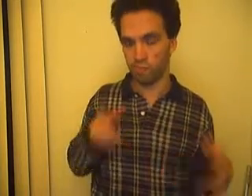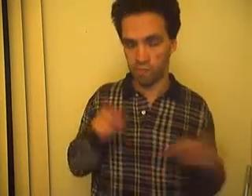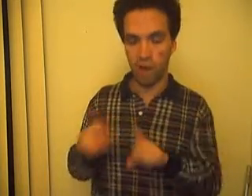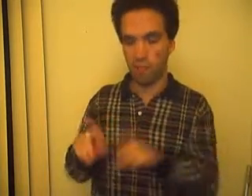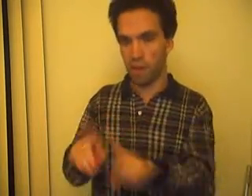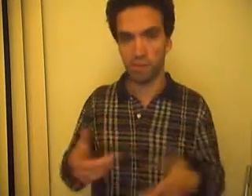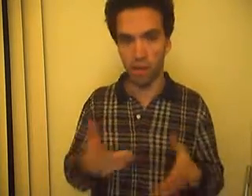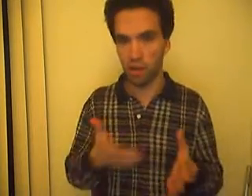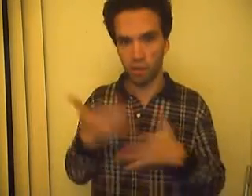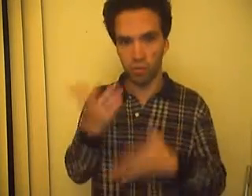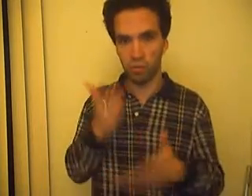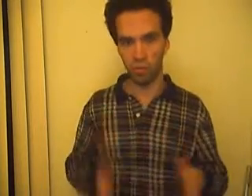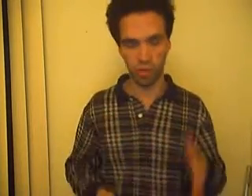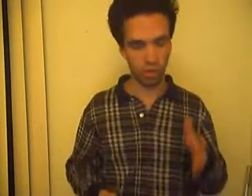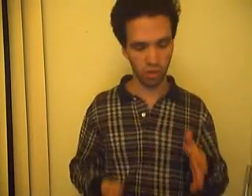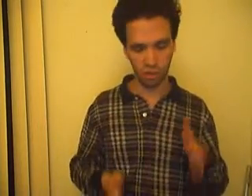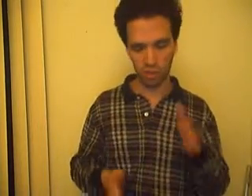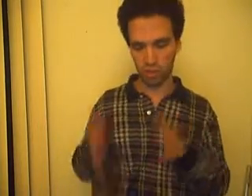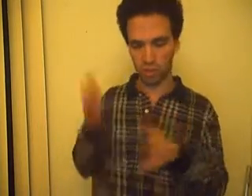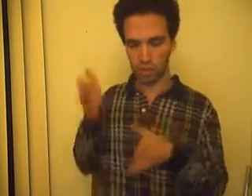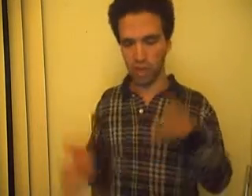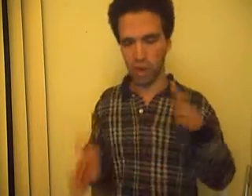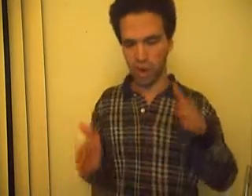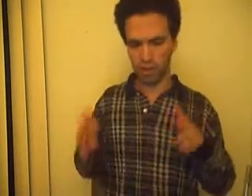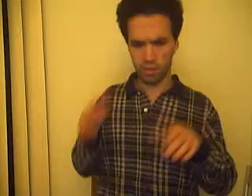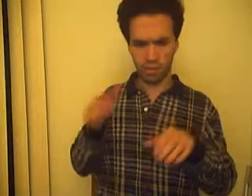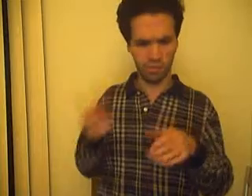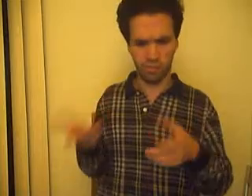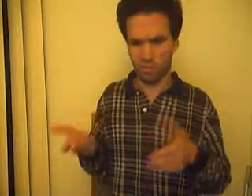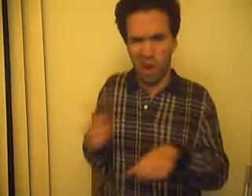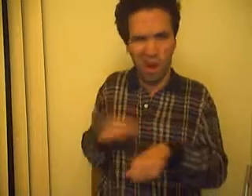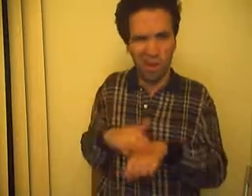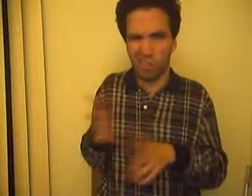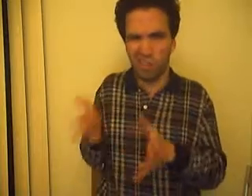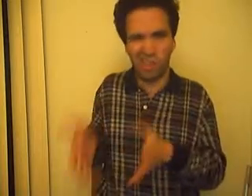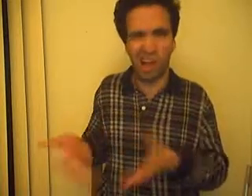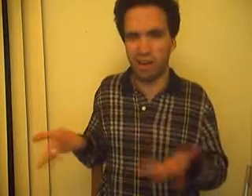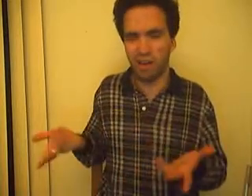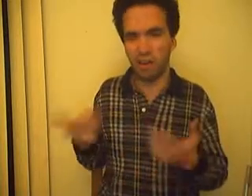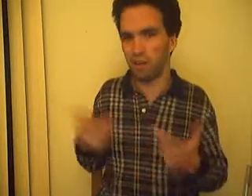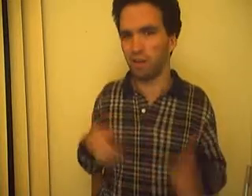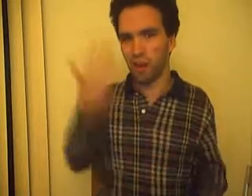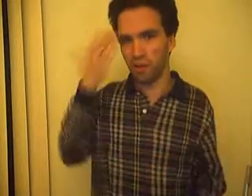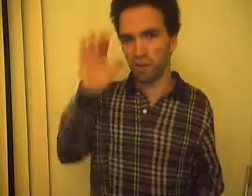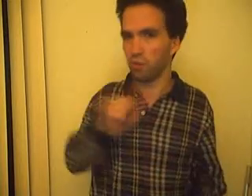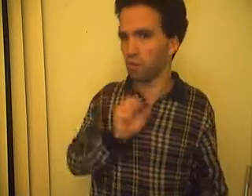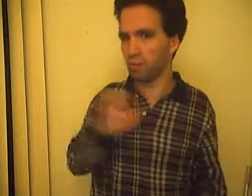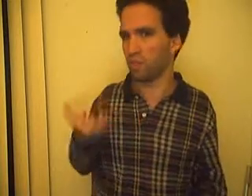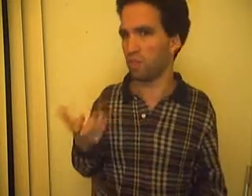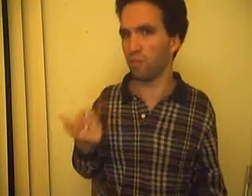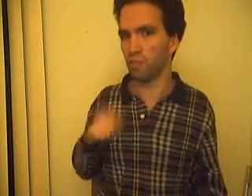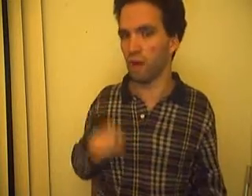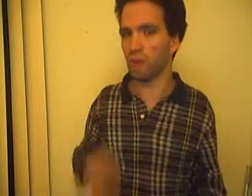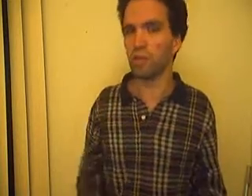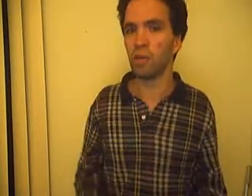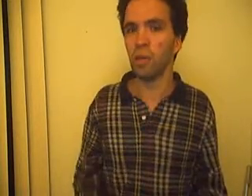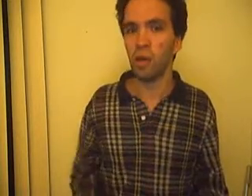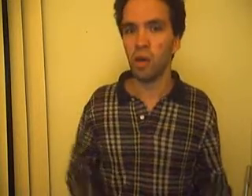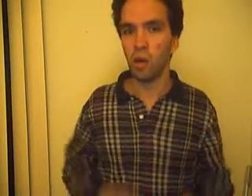side by side. You don't need to say side on side. I don't know the C for that.